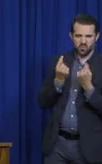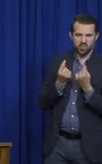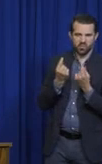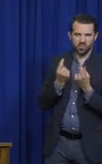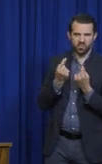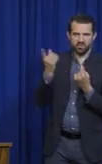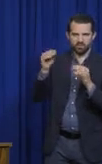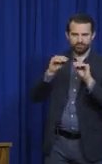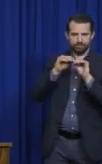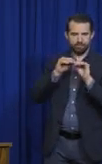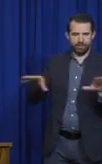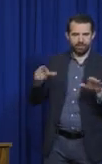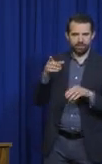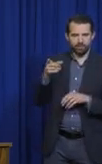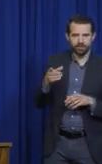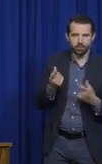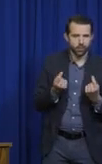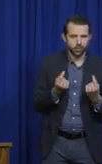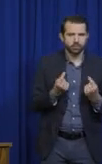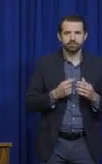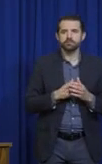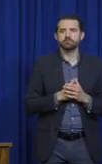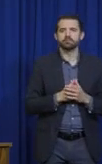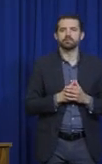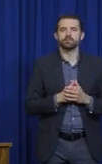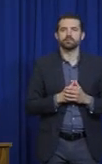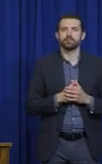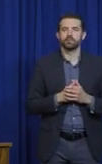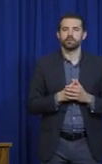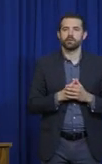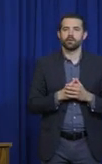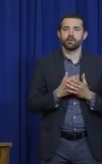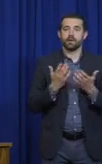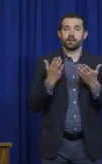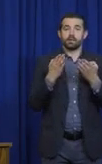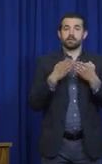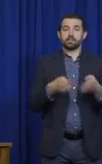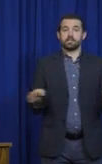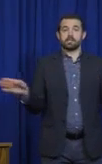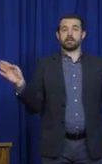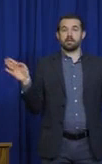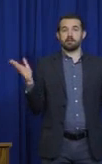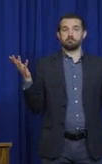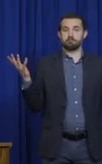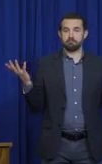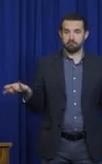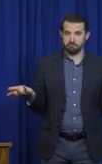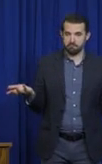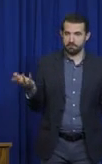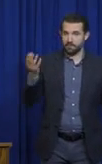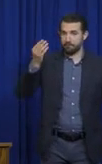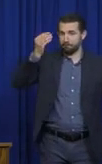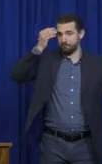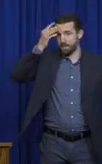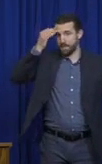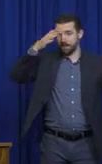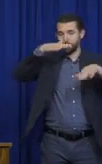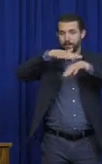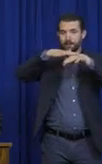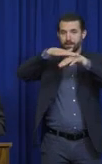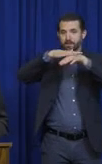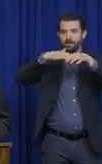Kara, I have some general, I think general bottom line is that I would refer most of those questions to